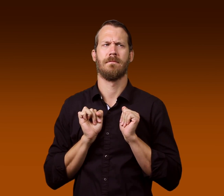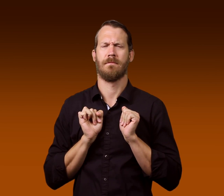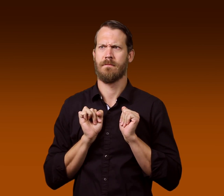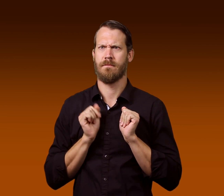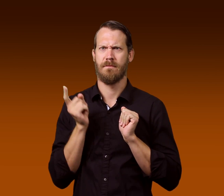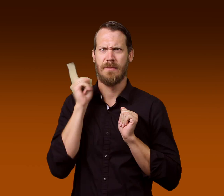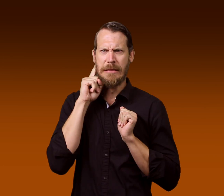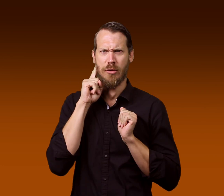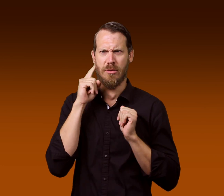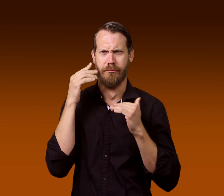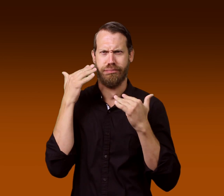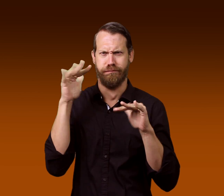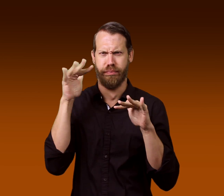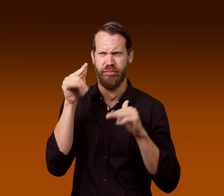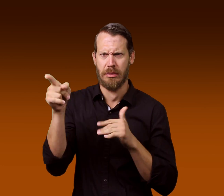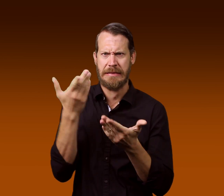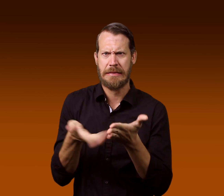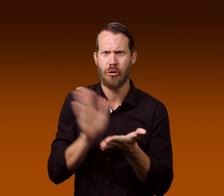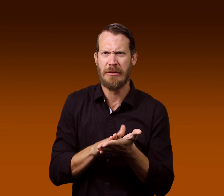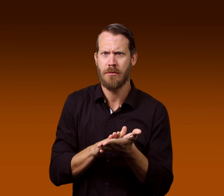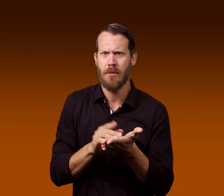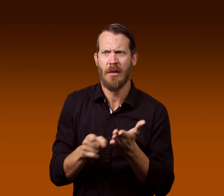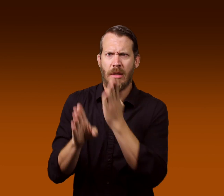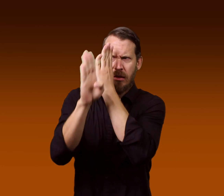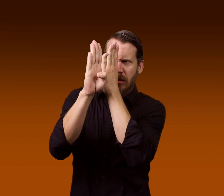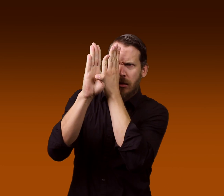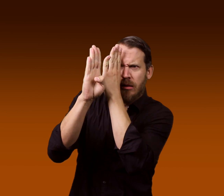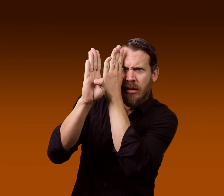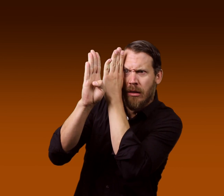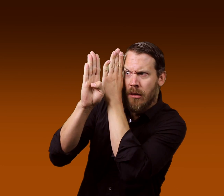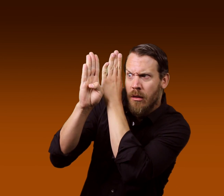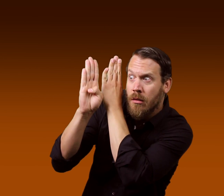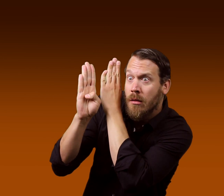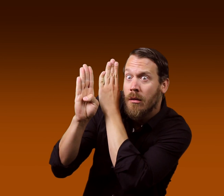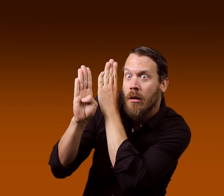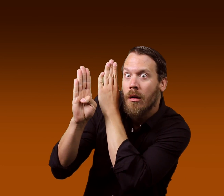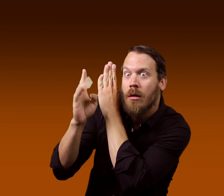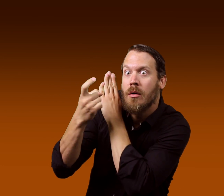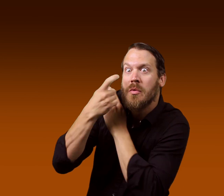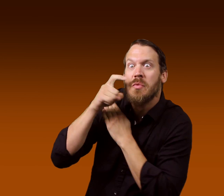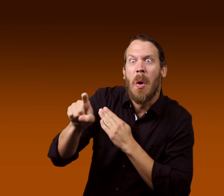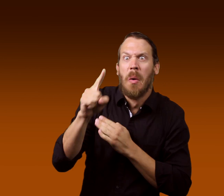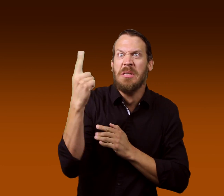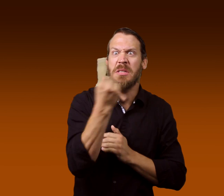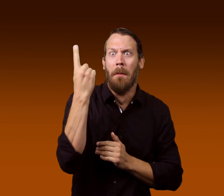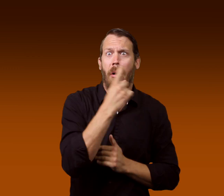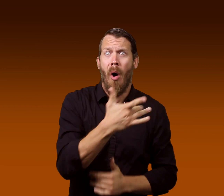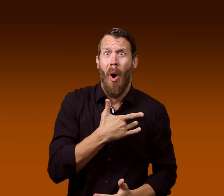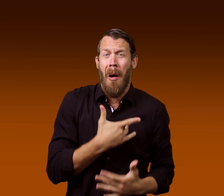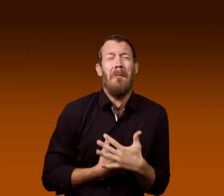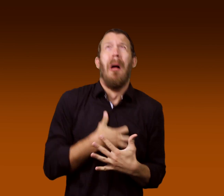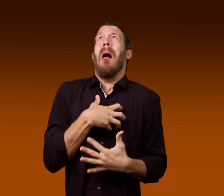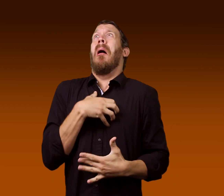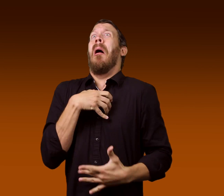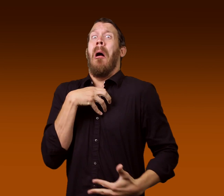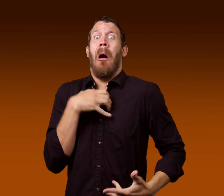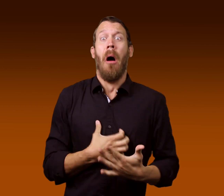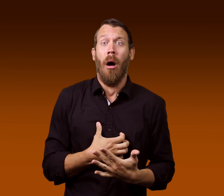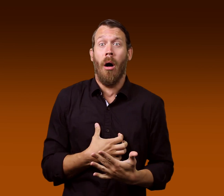used before. One morning, Mina Shaw was still in bed when she heard a noise coming from the kitchen. She peeked